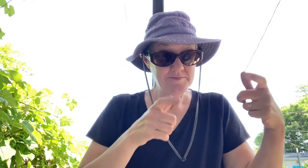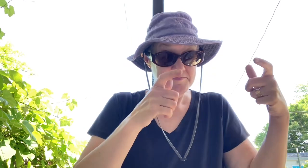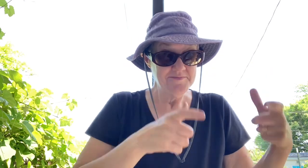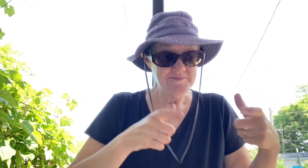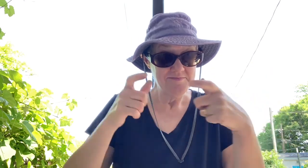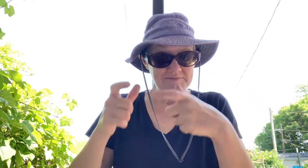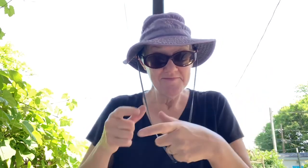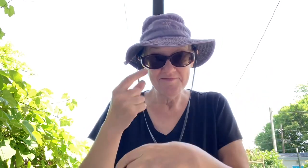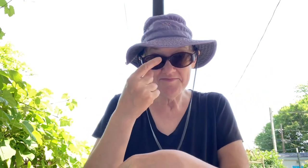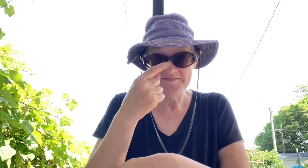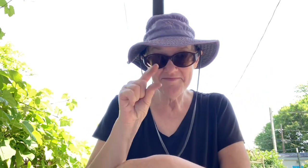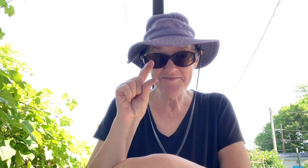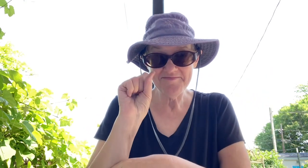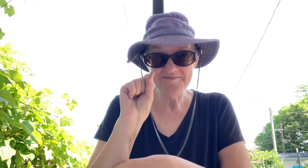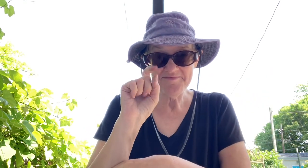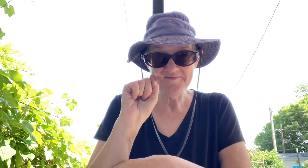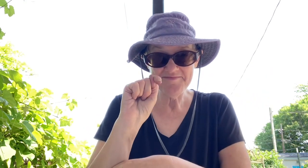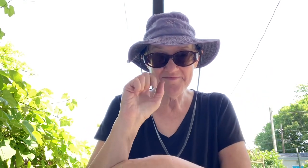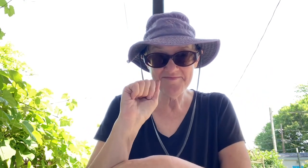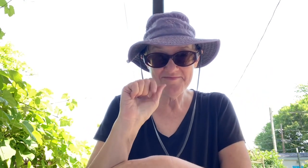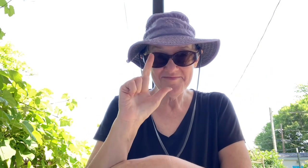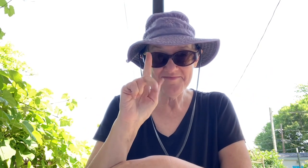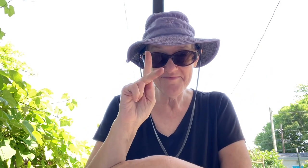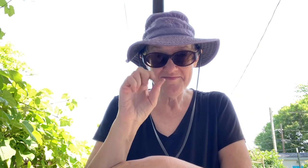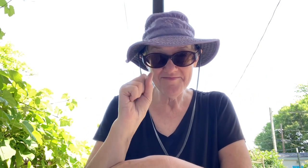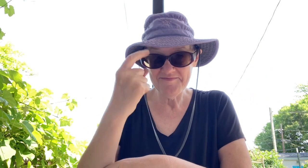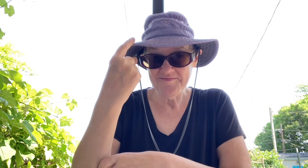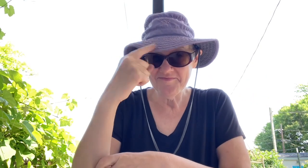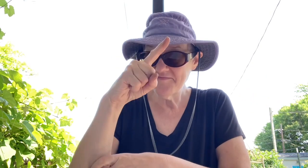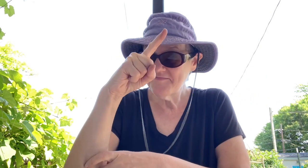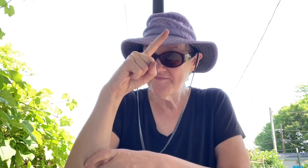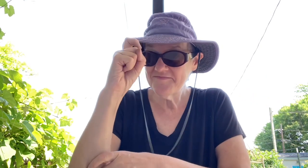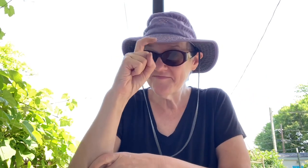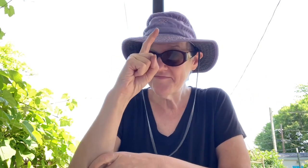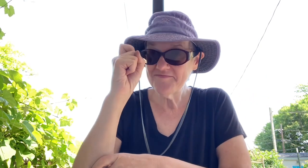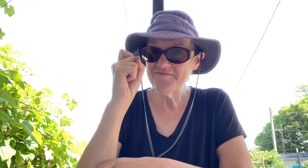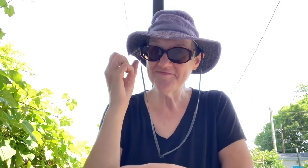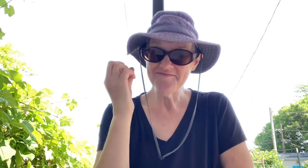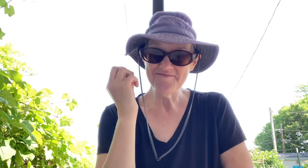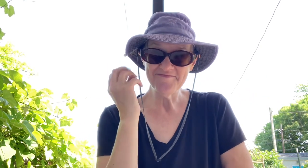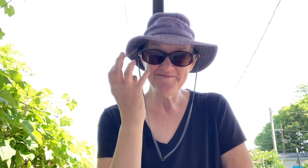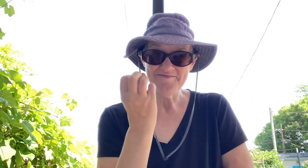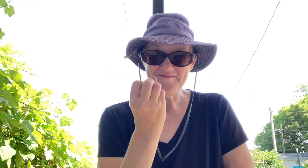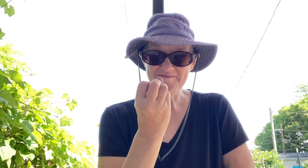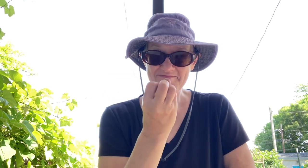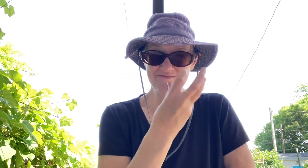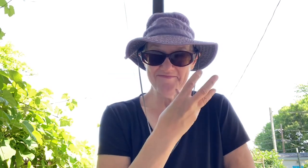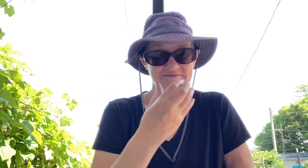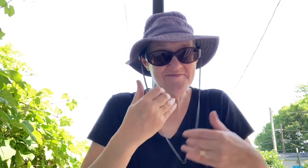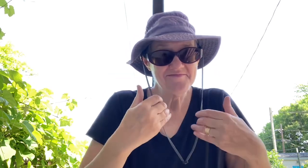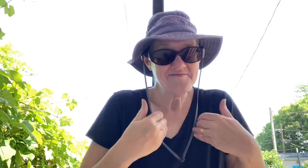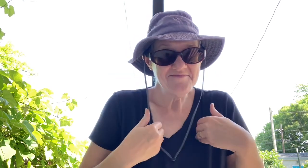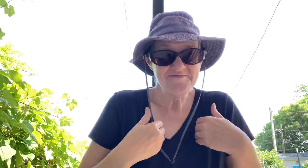into 2 of our green stalk planters. These are going to be for our